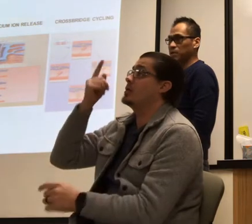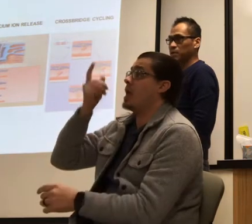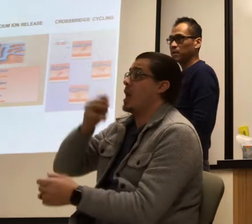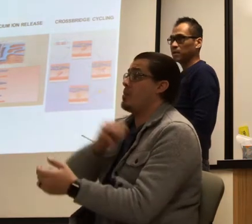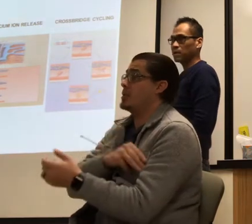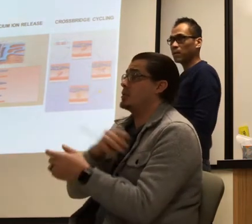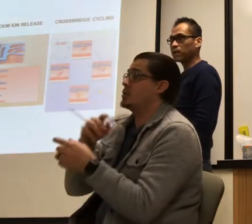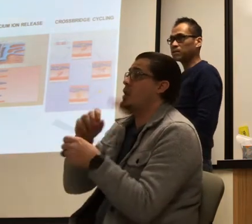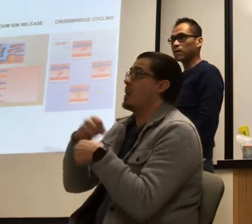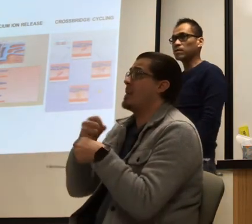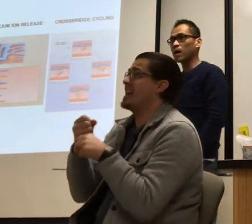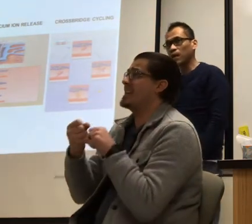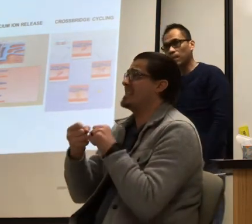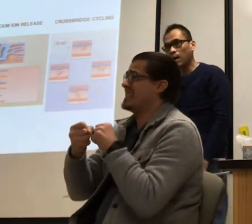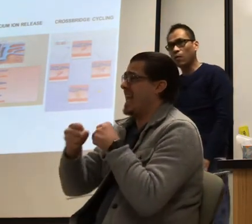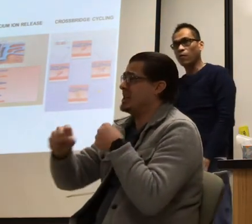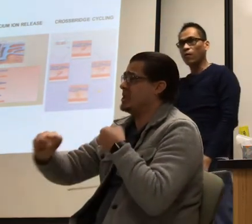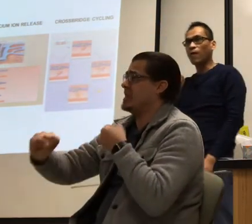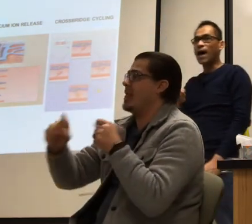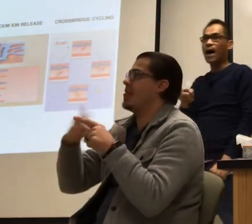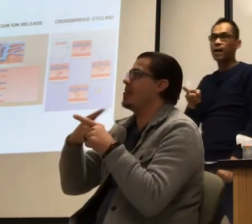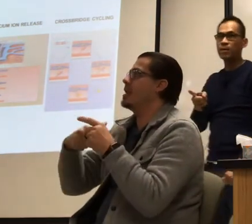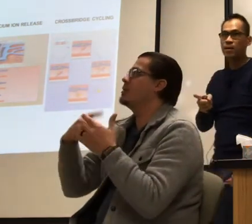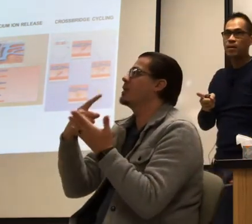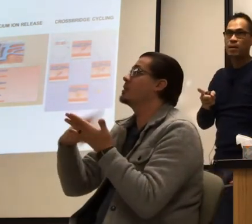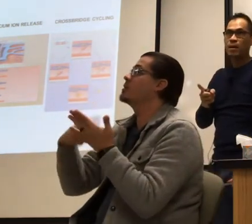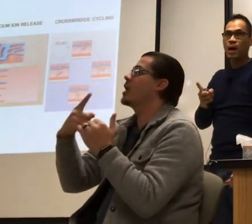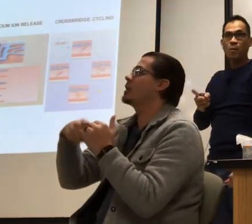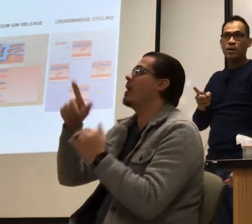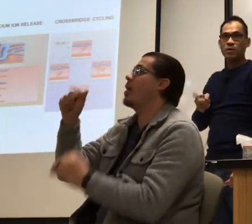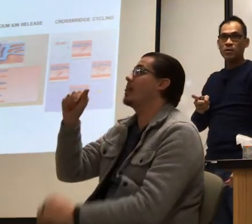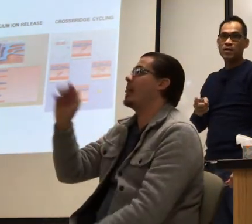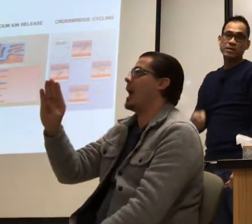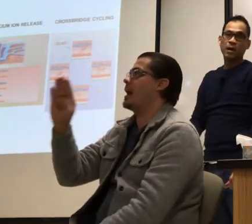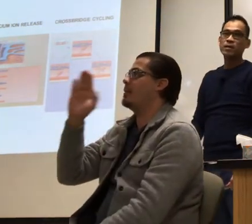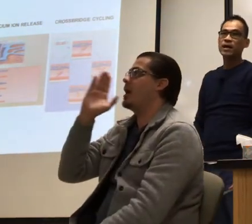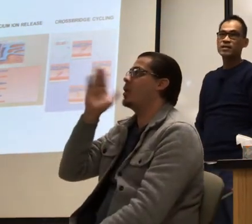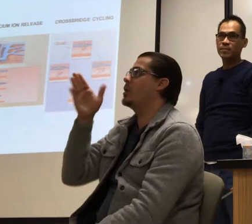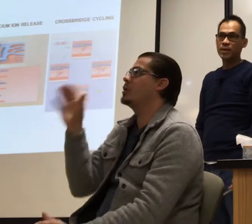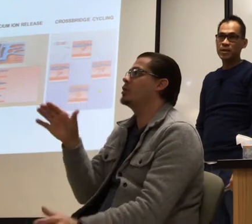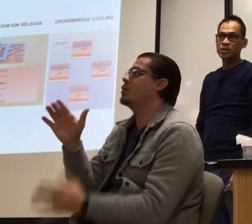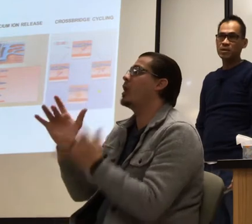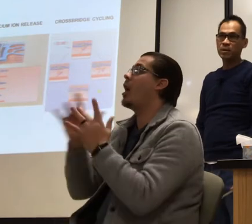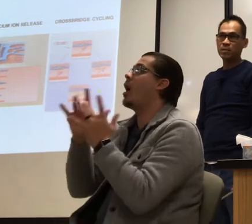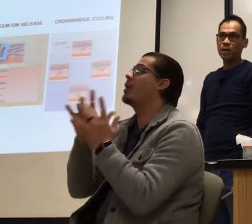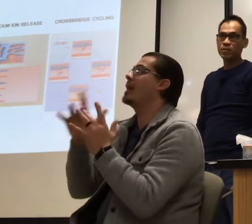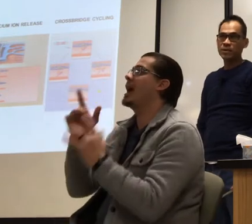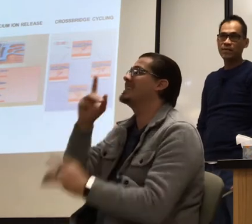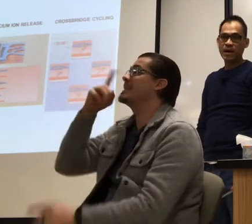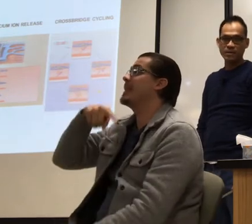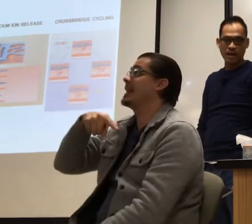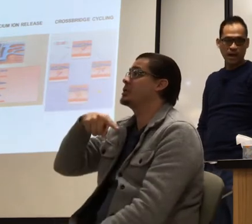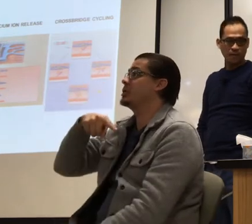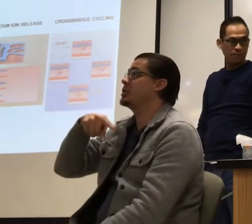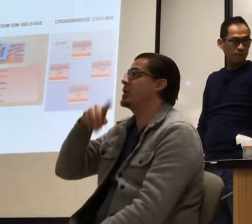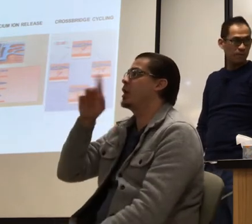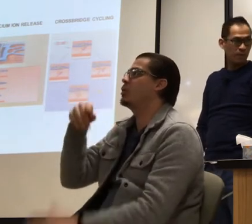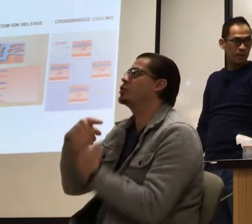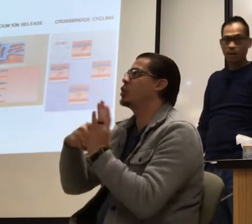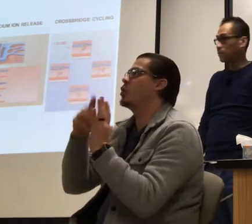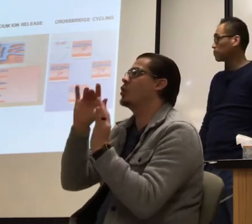generate tension, then we could start talking about the lab I want you to do. That's an online simulation, and I'll present that